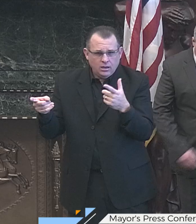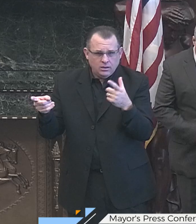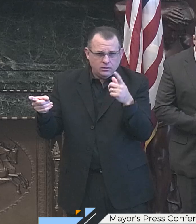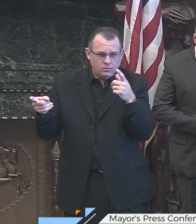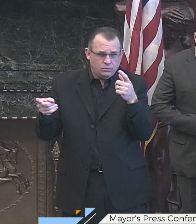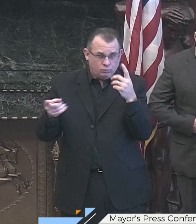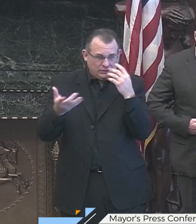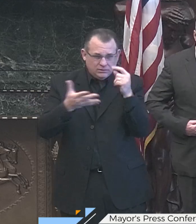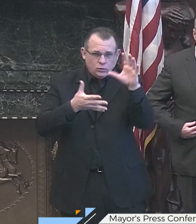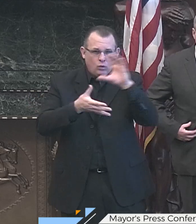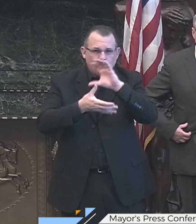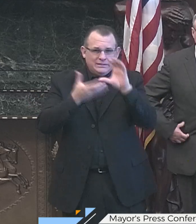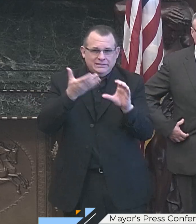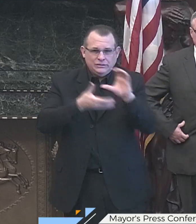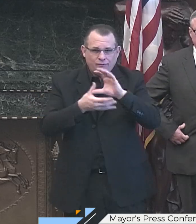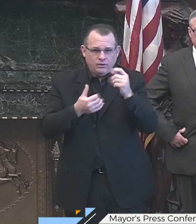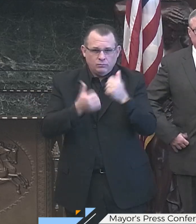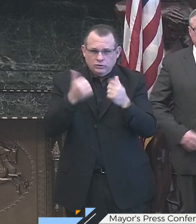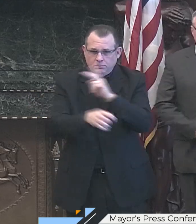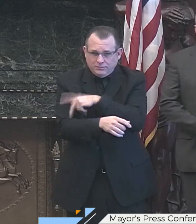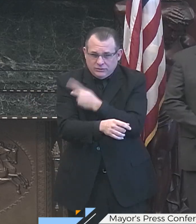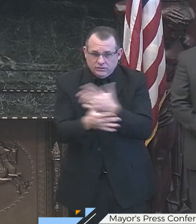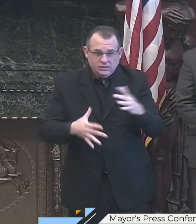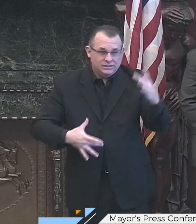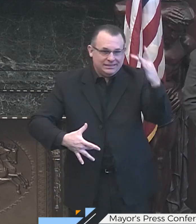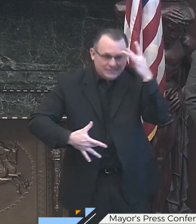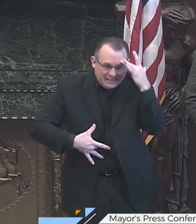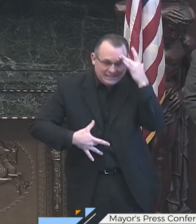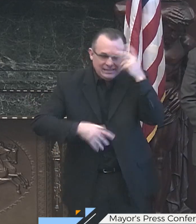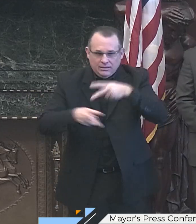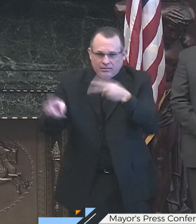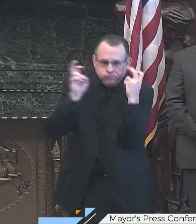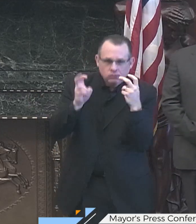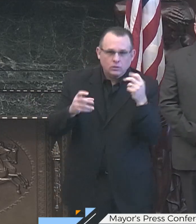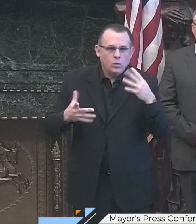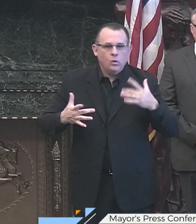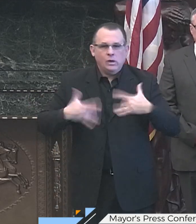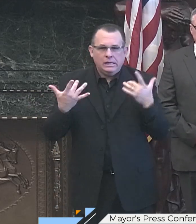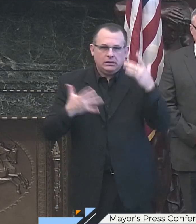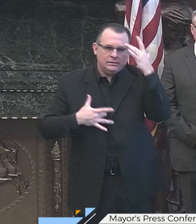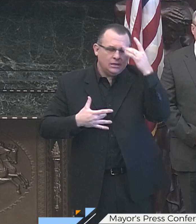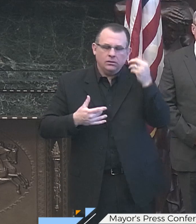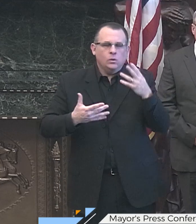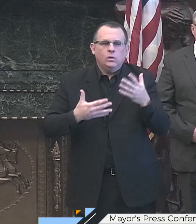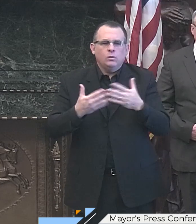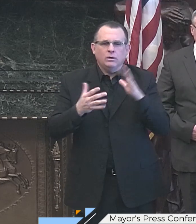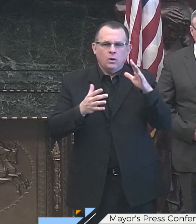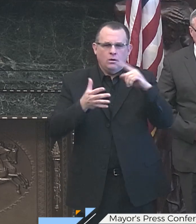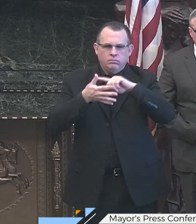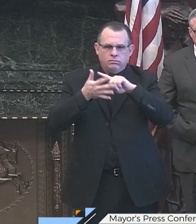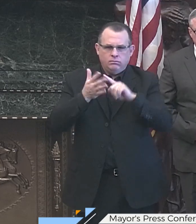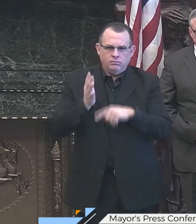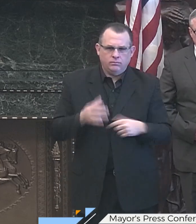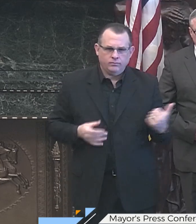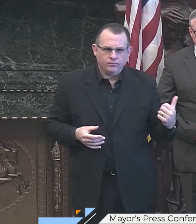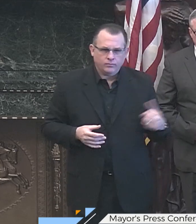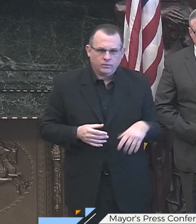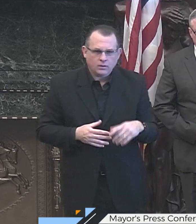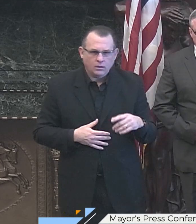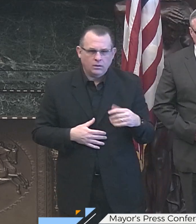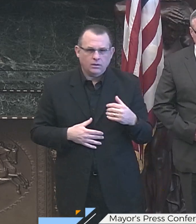What type of patients will be allowed to use that facility as opposed to a hospital? Certainly. So the other buildings is the